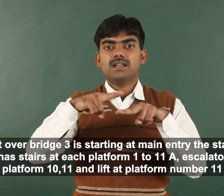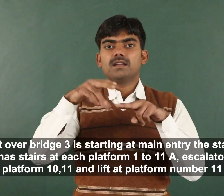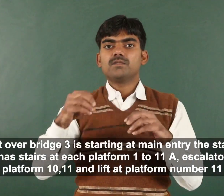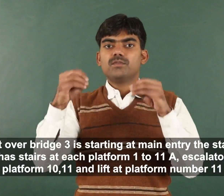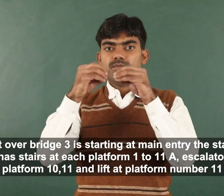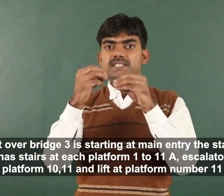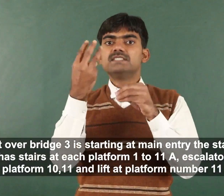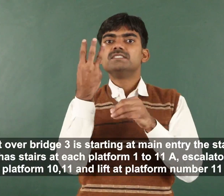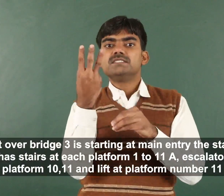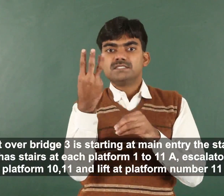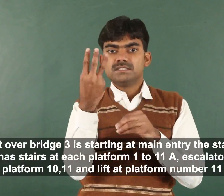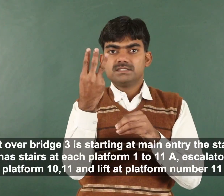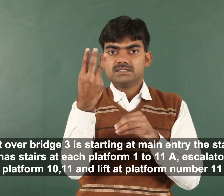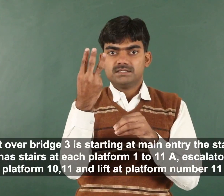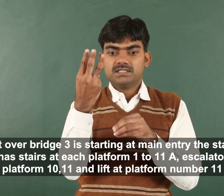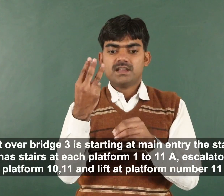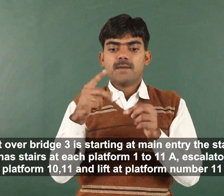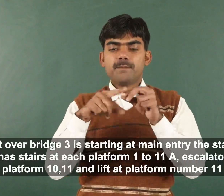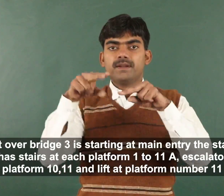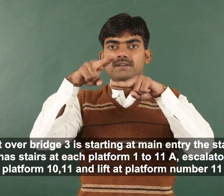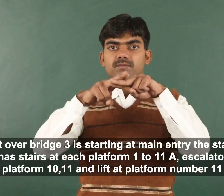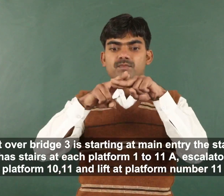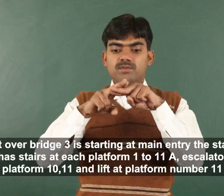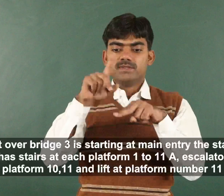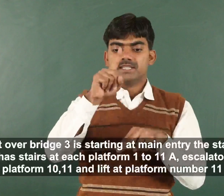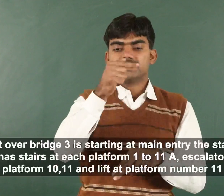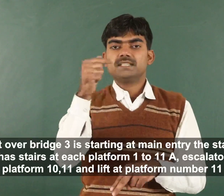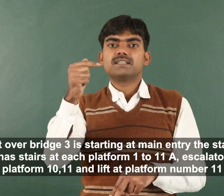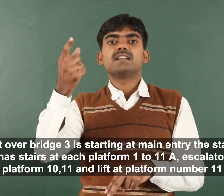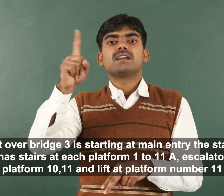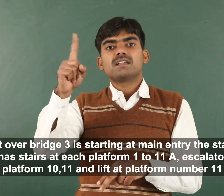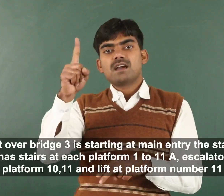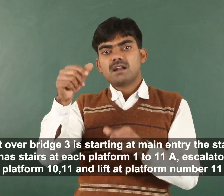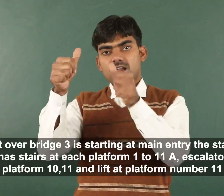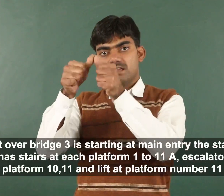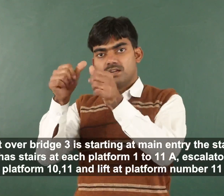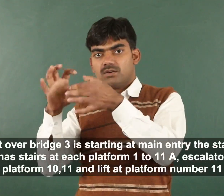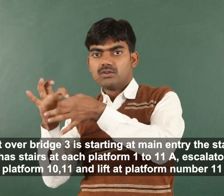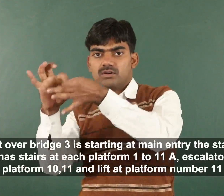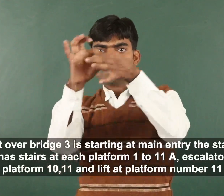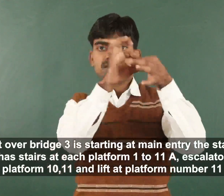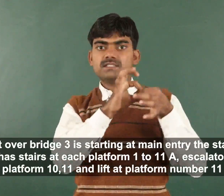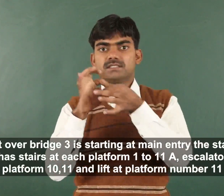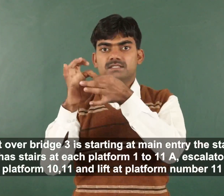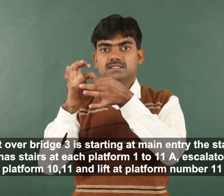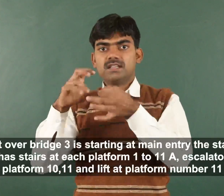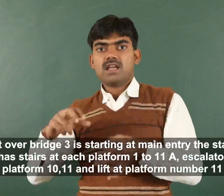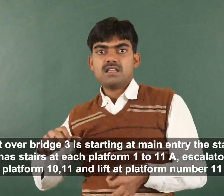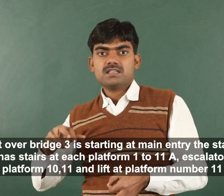Foot overbridge 3 is starting at main entry of the station. It has stairs at